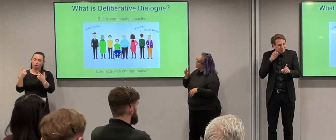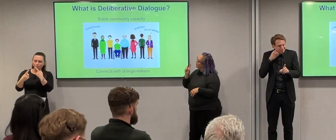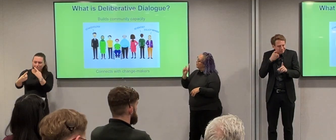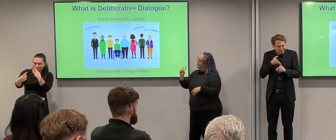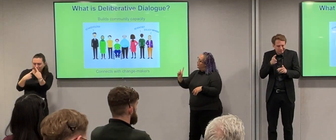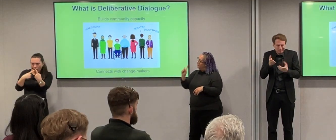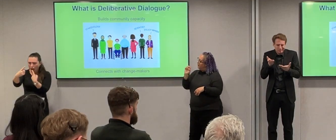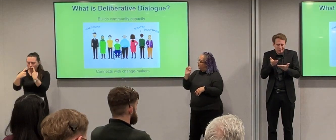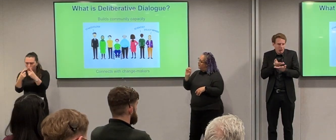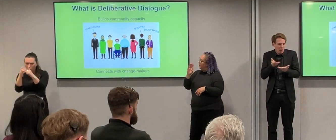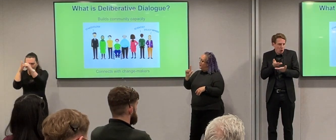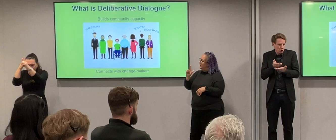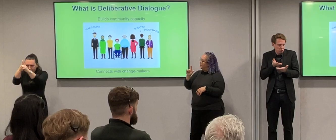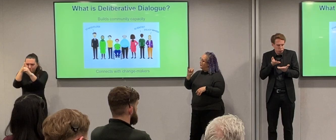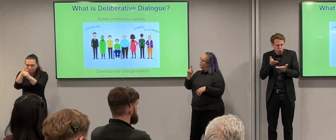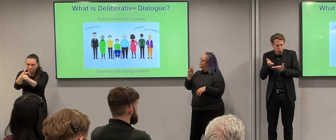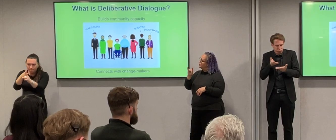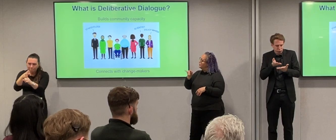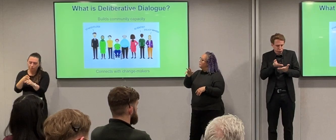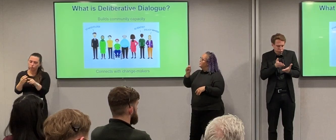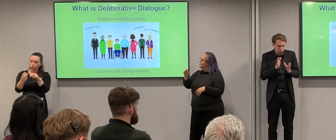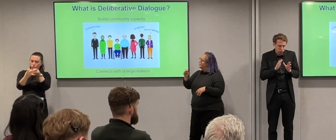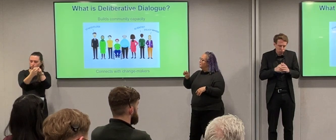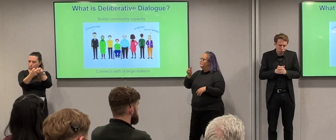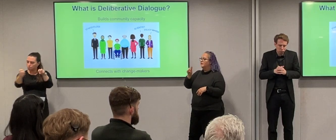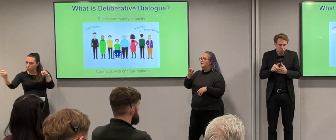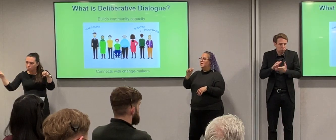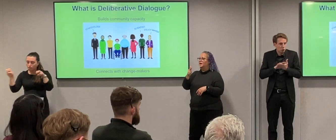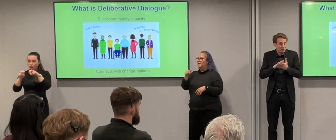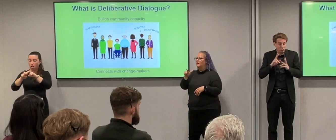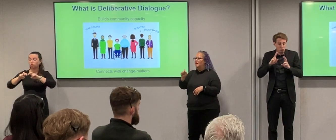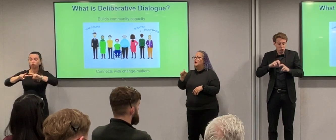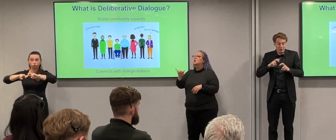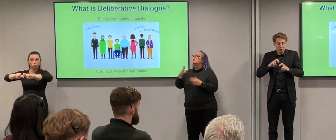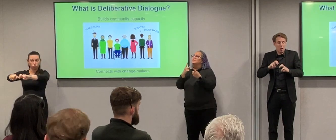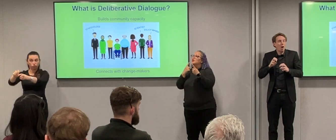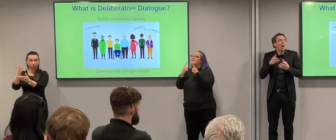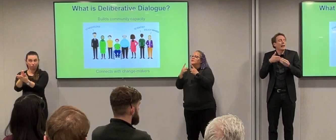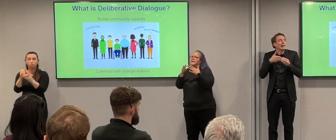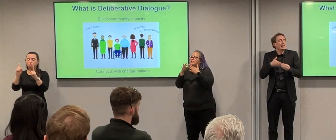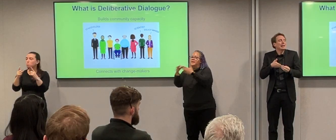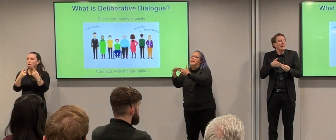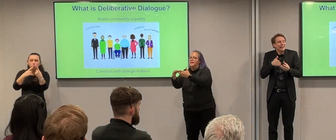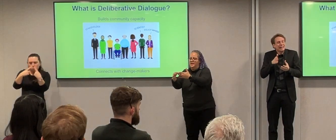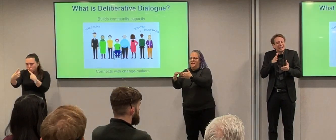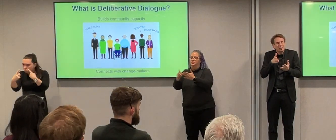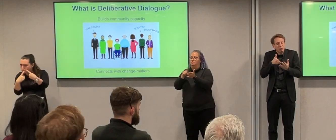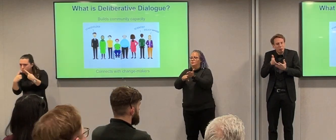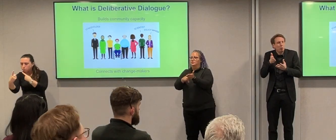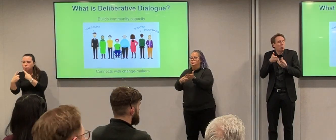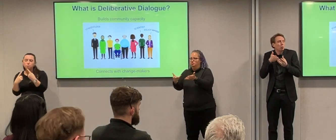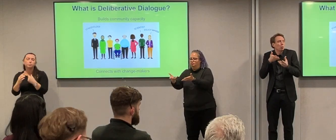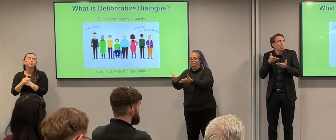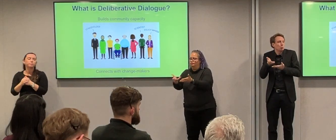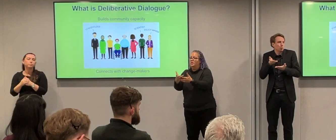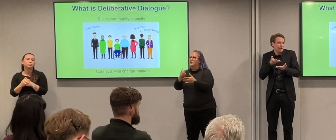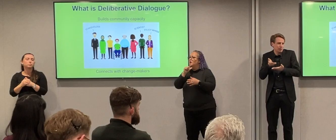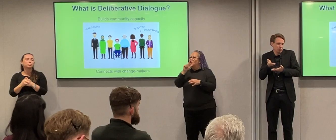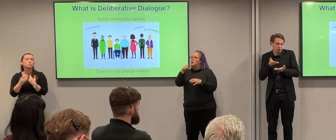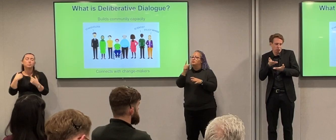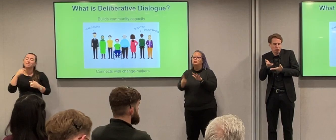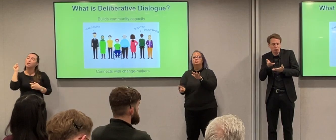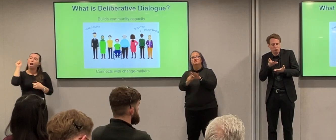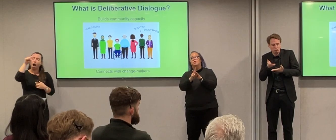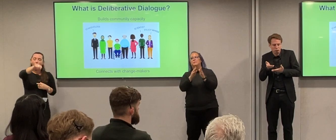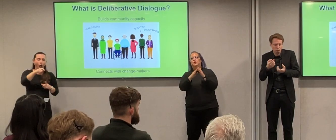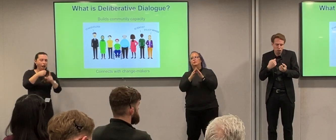this is a mechanism of conversation-led research where it's not just about going to a community or going to an individual